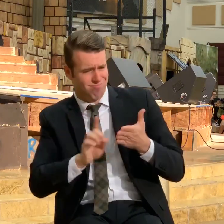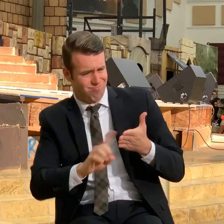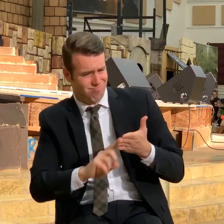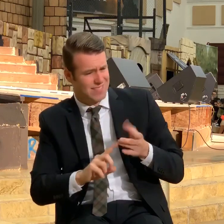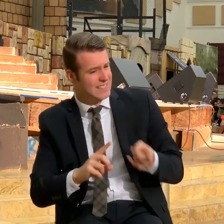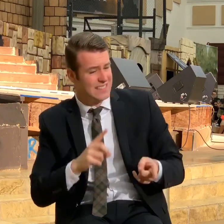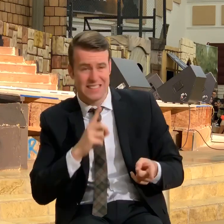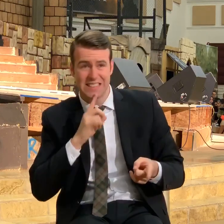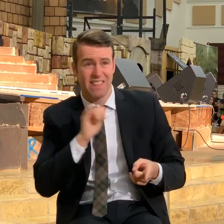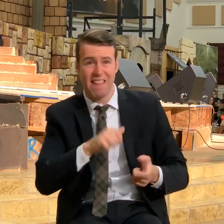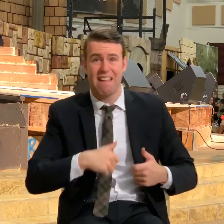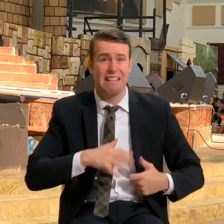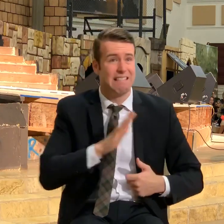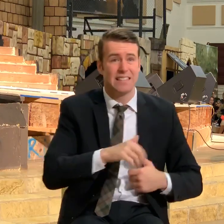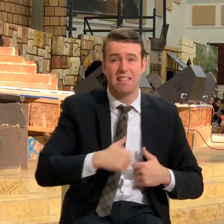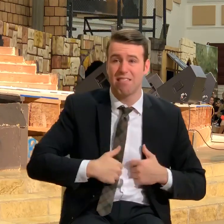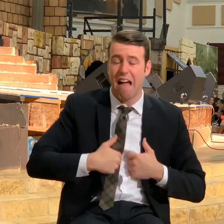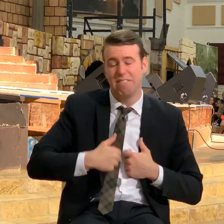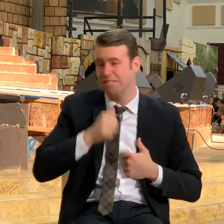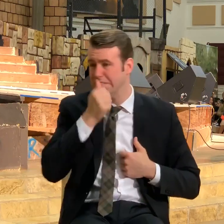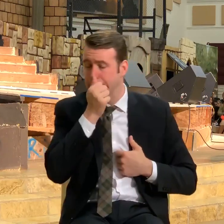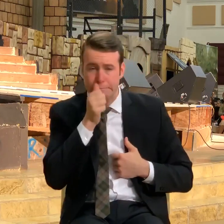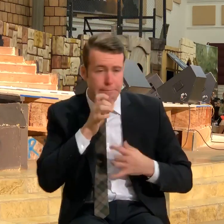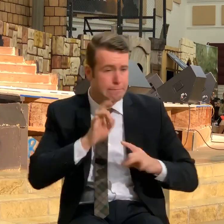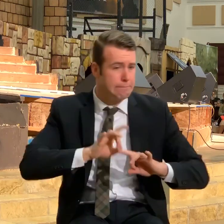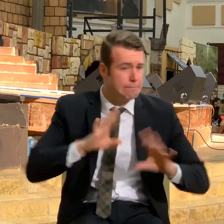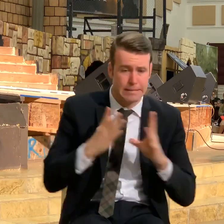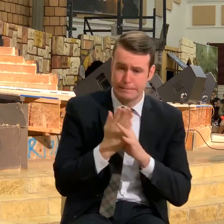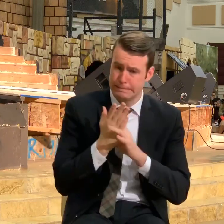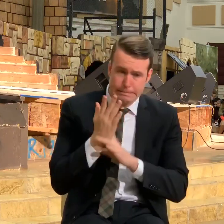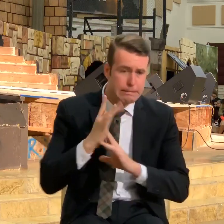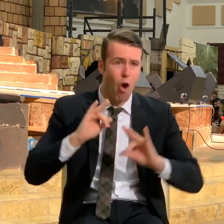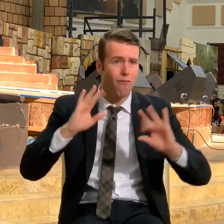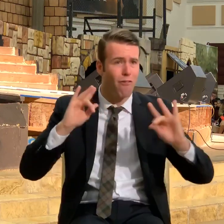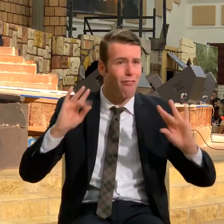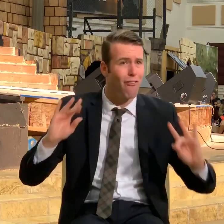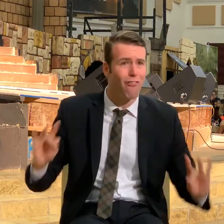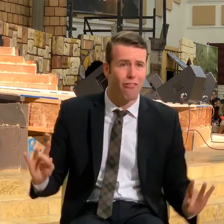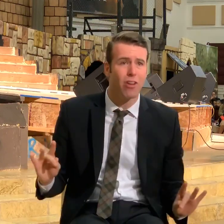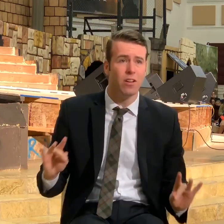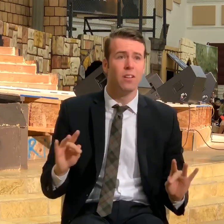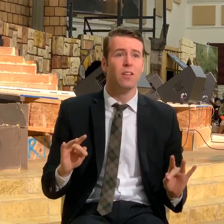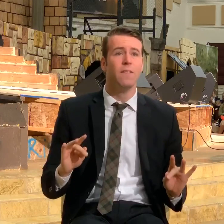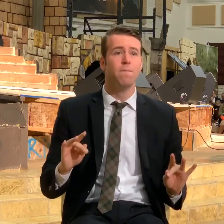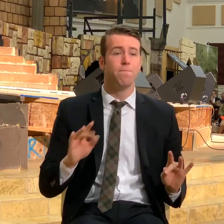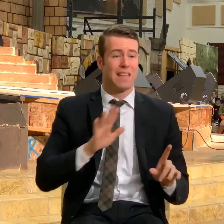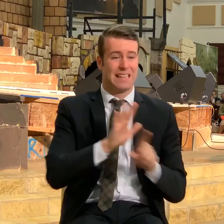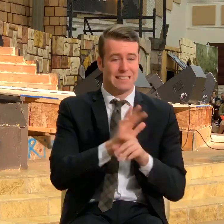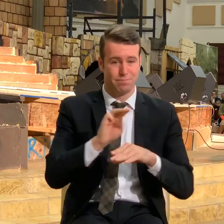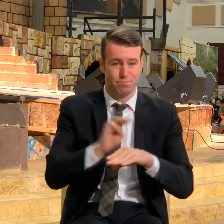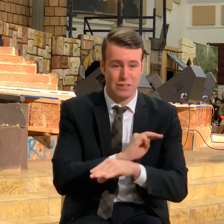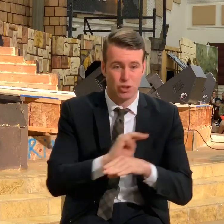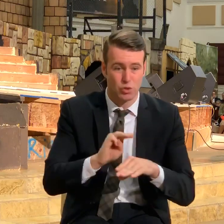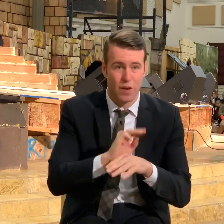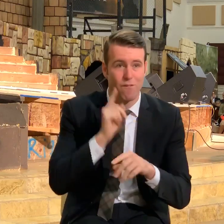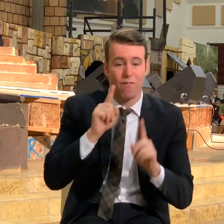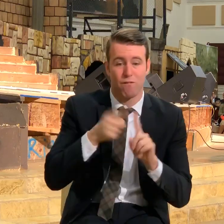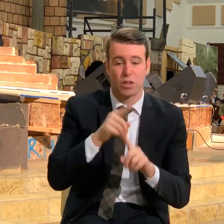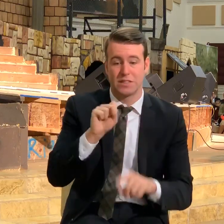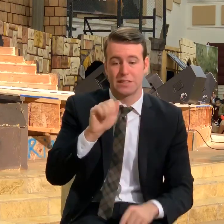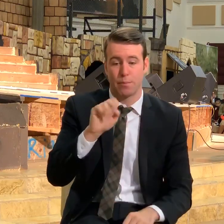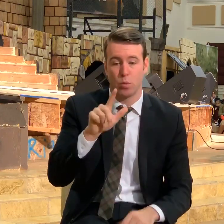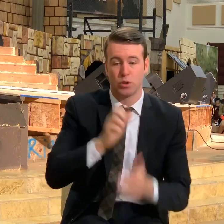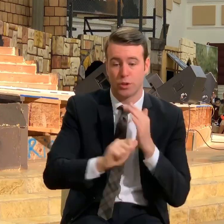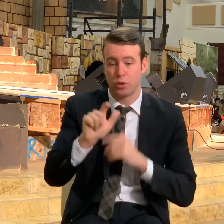his life. You remember the situation in the cave of Adullam. This seems to be the time frame of his ministry, 1 Samuel 24.